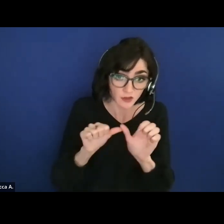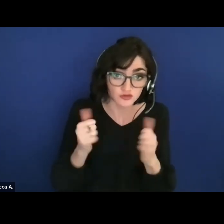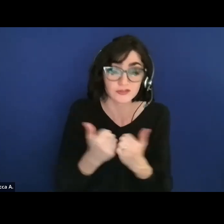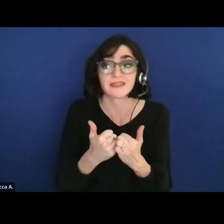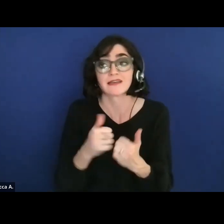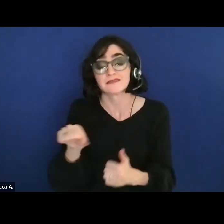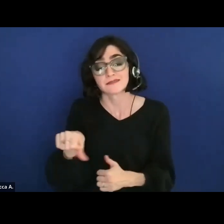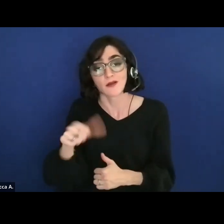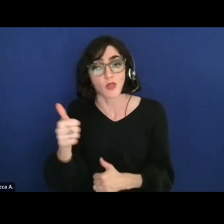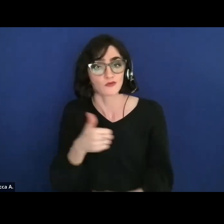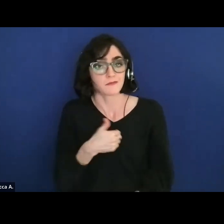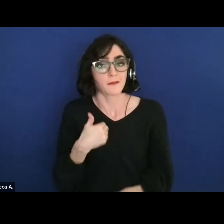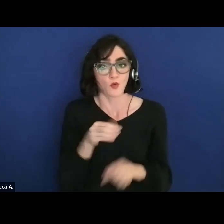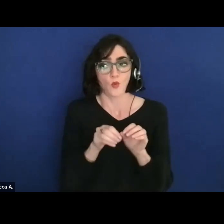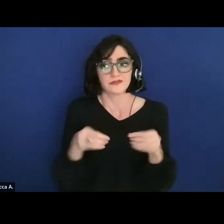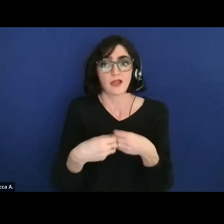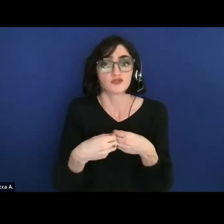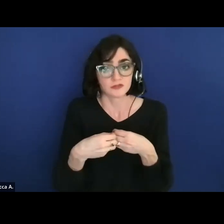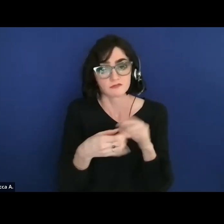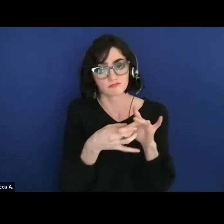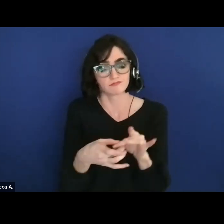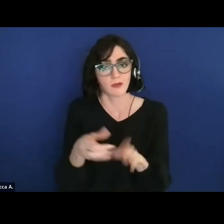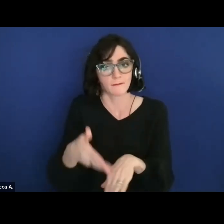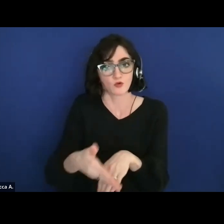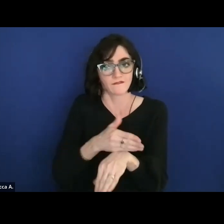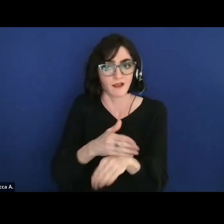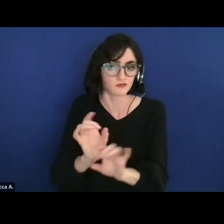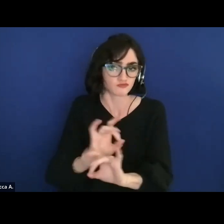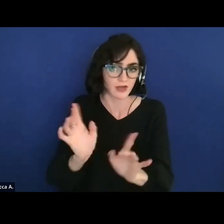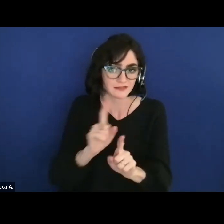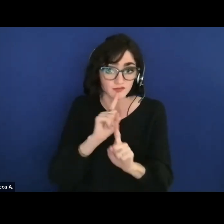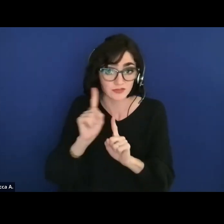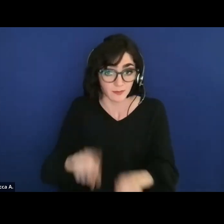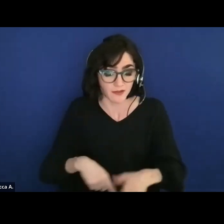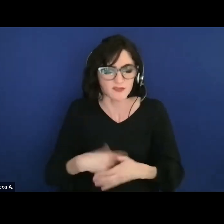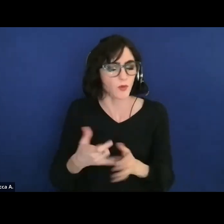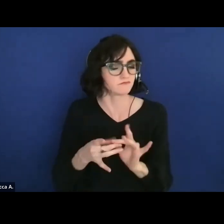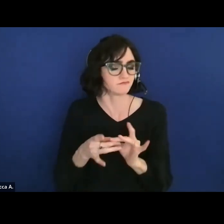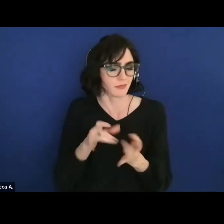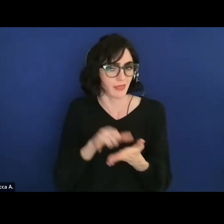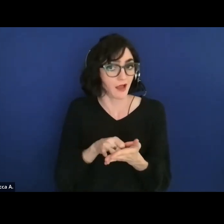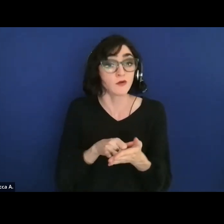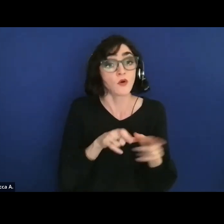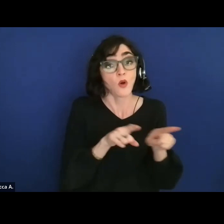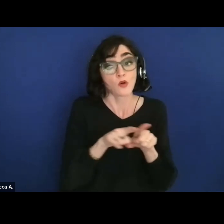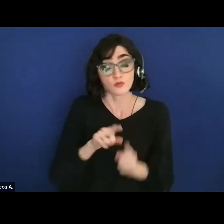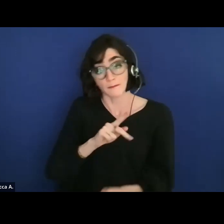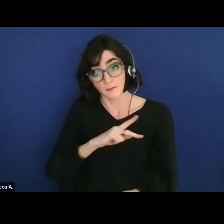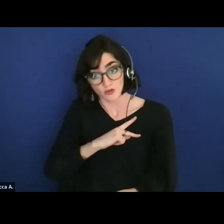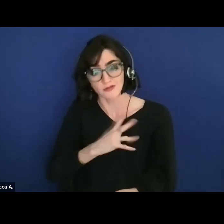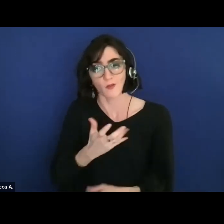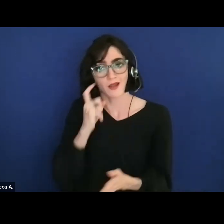member organizations around improving crisis response. So I want to say that, and then also personally acknowledge that